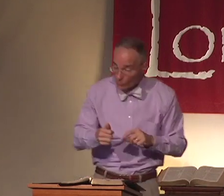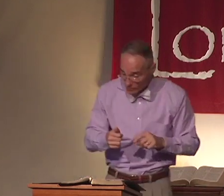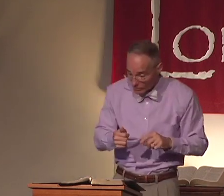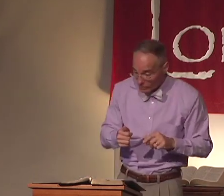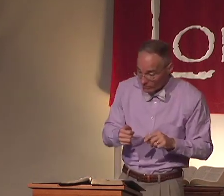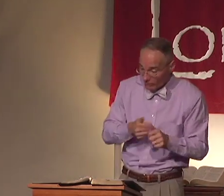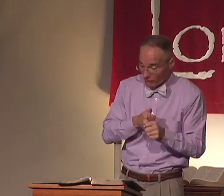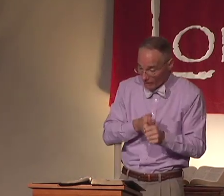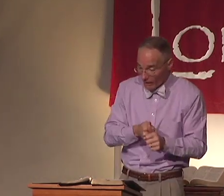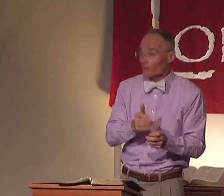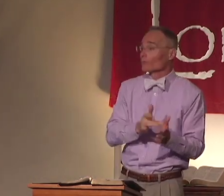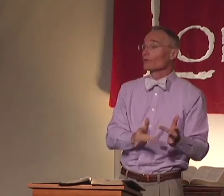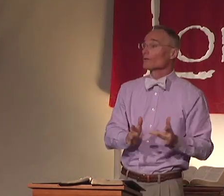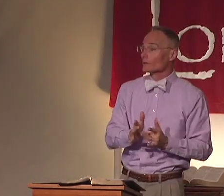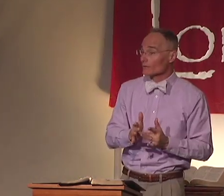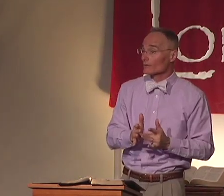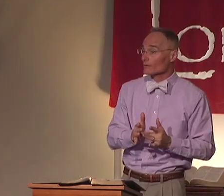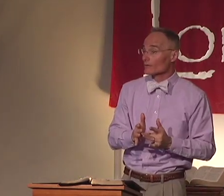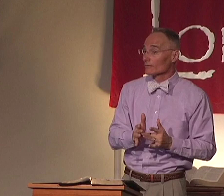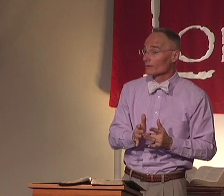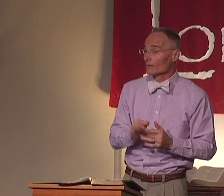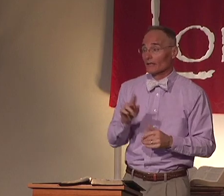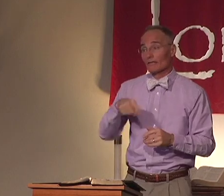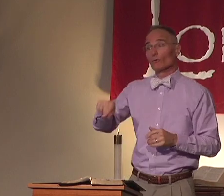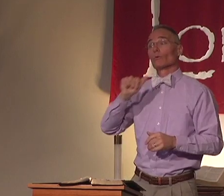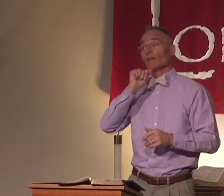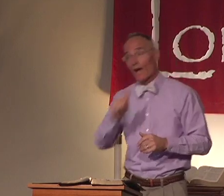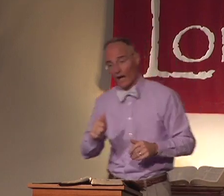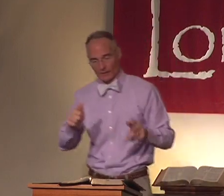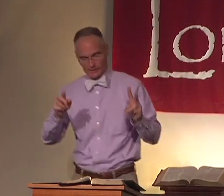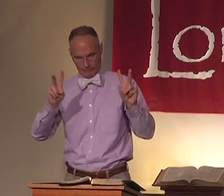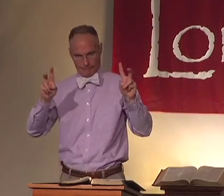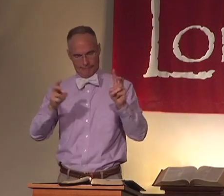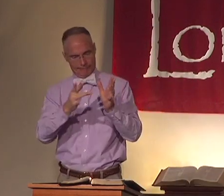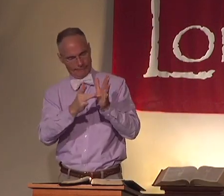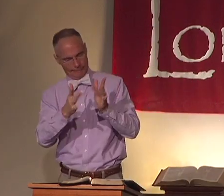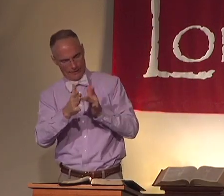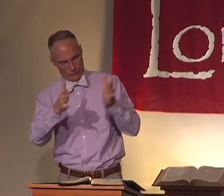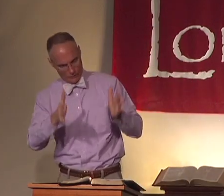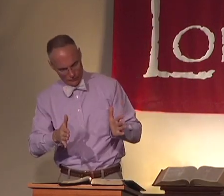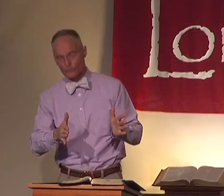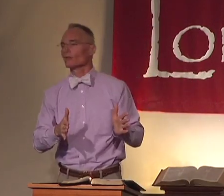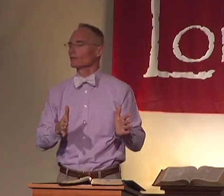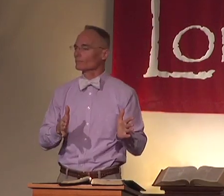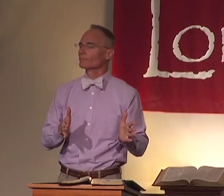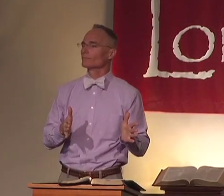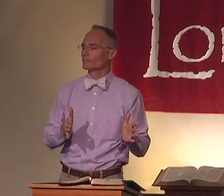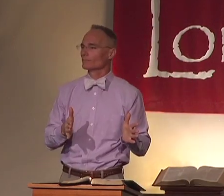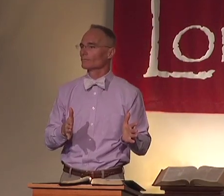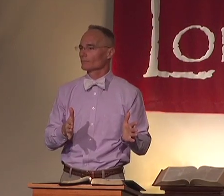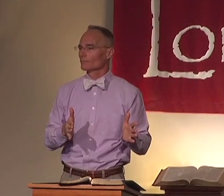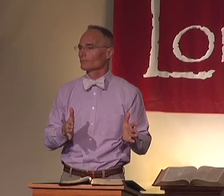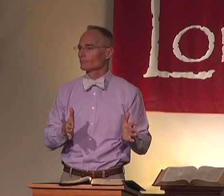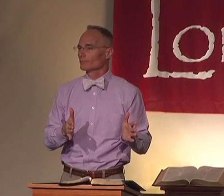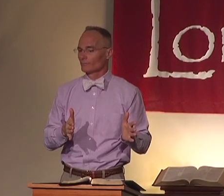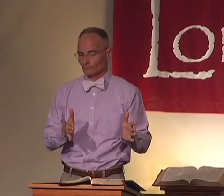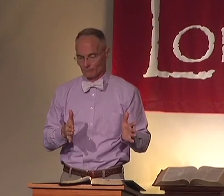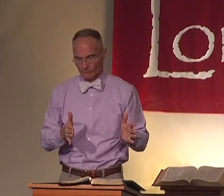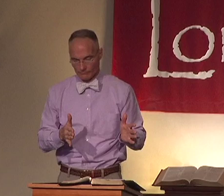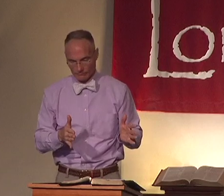But if you don't follow Jesus, if you're not, quote, a Christian,